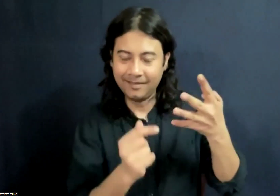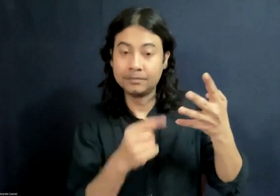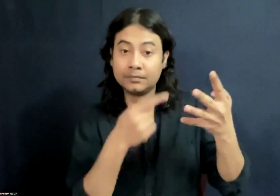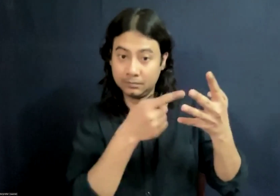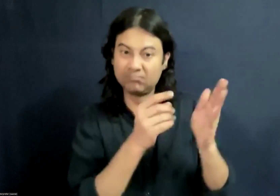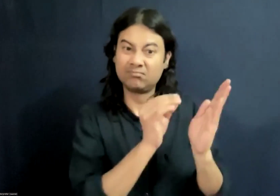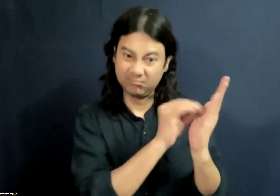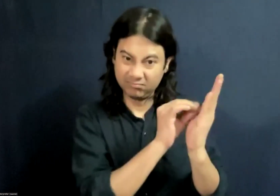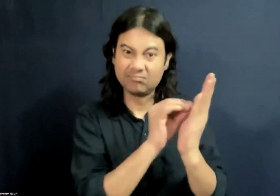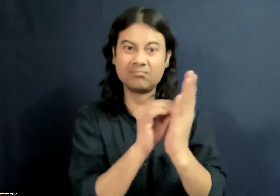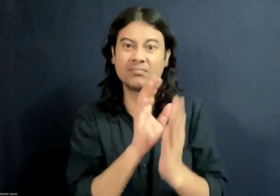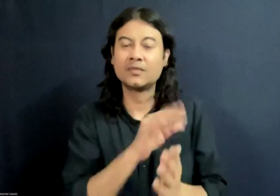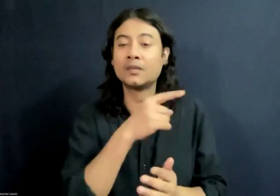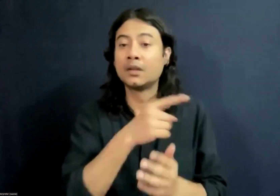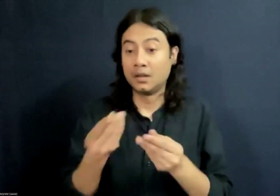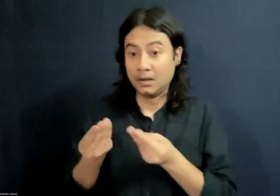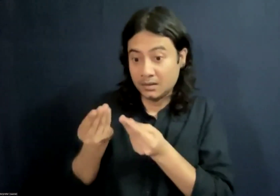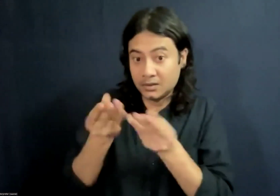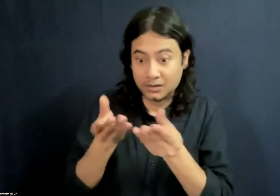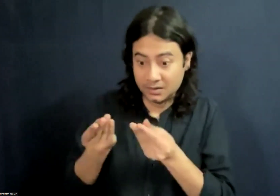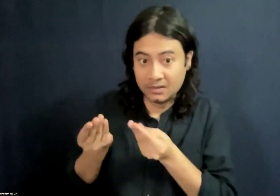in spiritual activities.